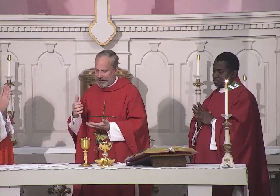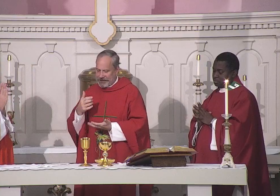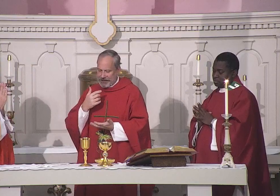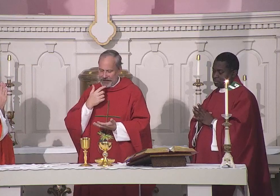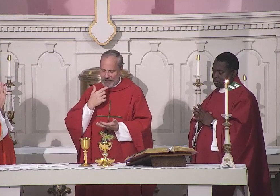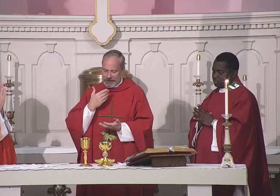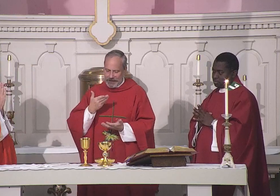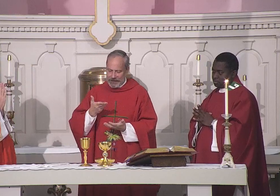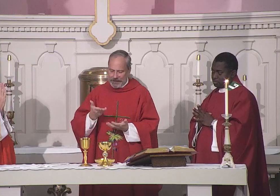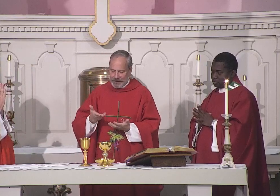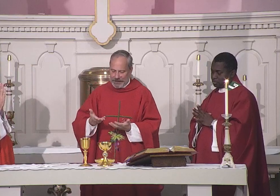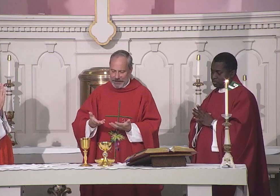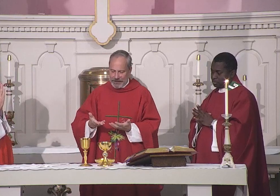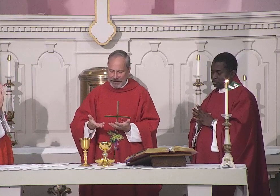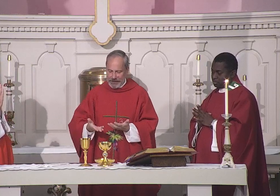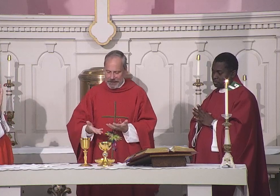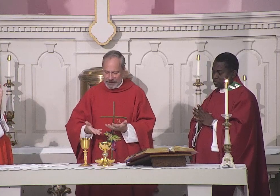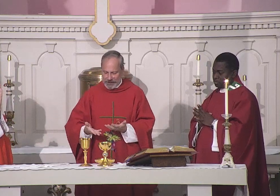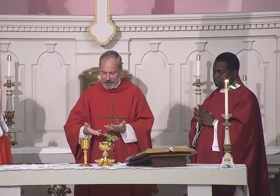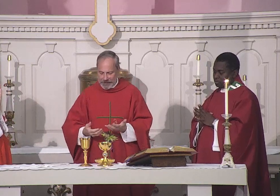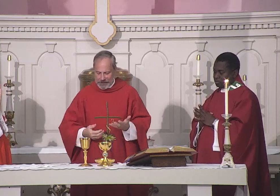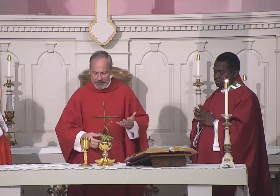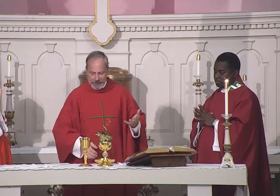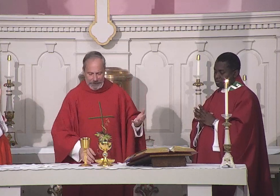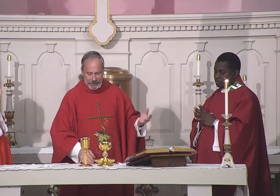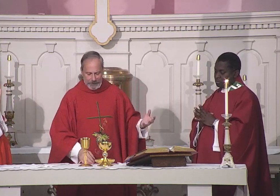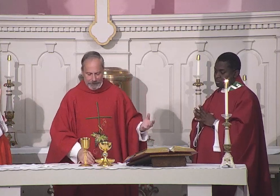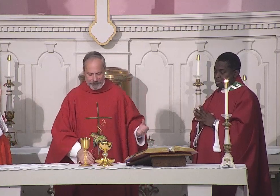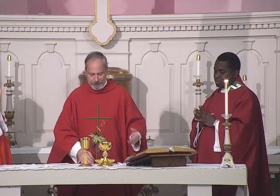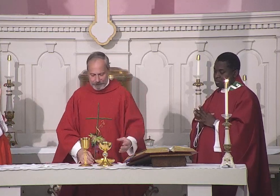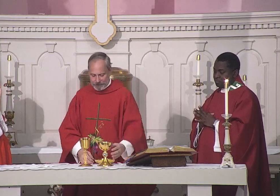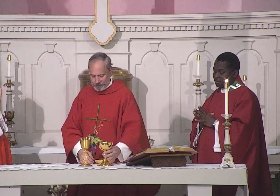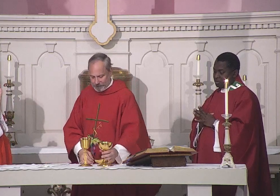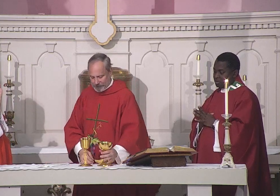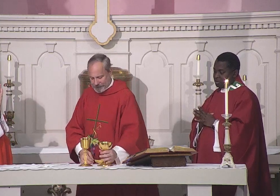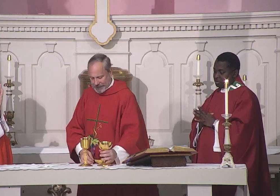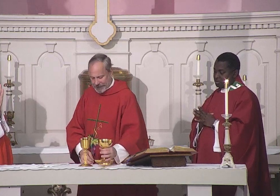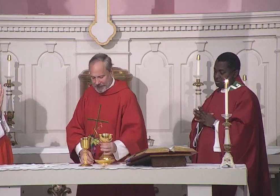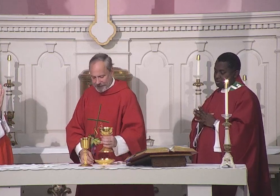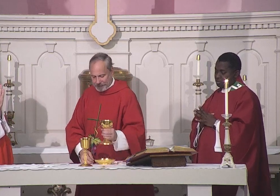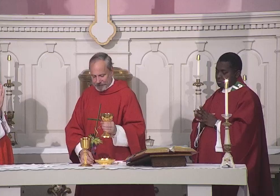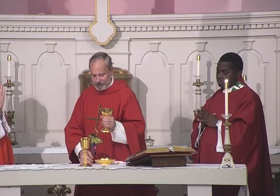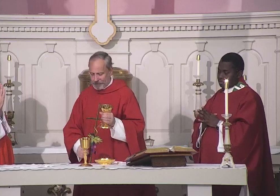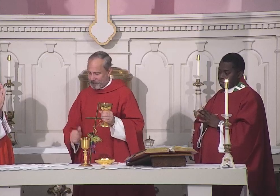his disciples, saying, "Take this, all of you,